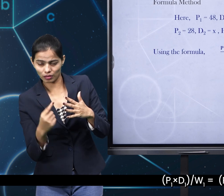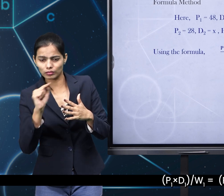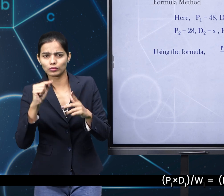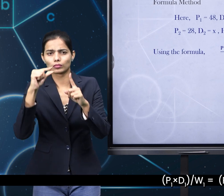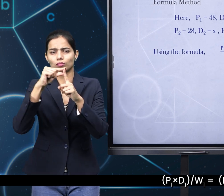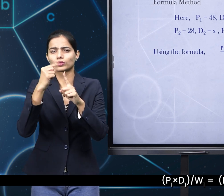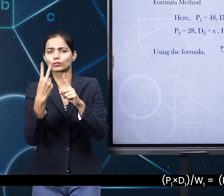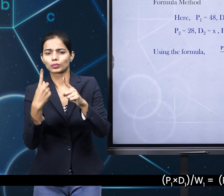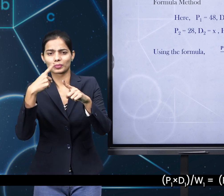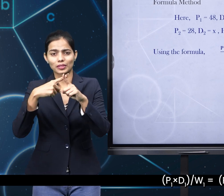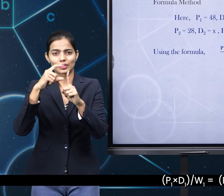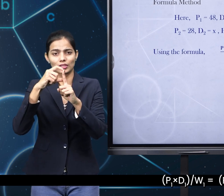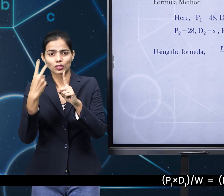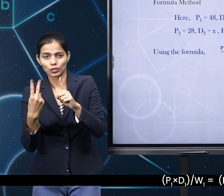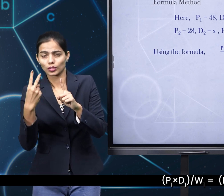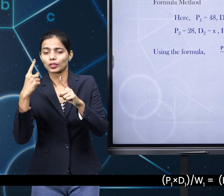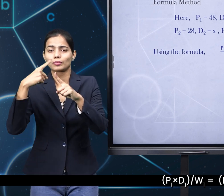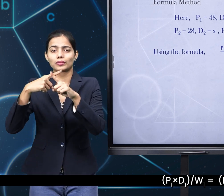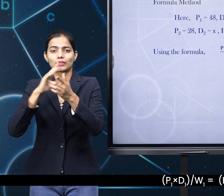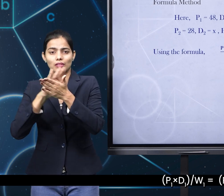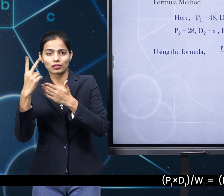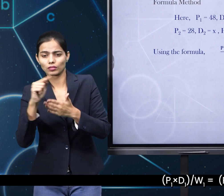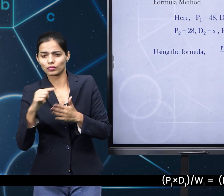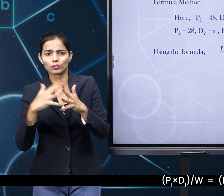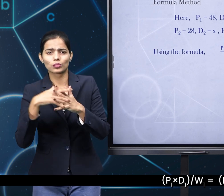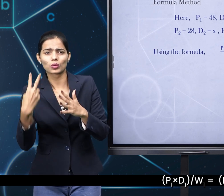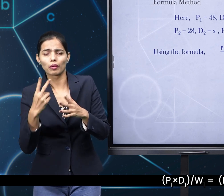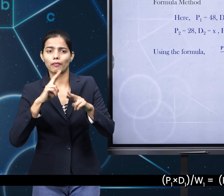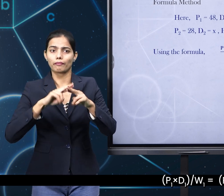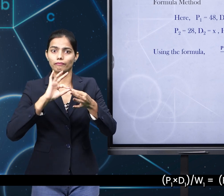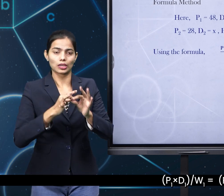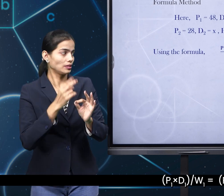D2 into H2 by W2.